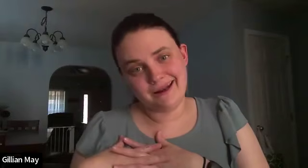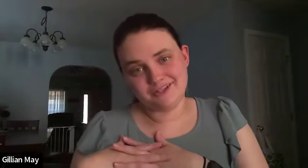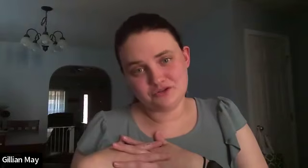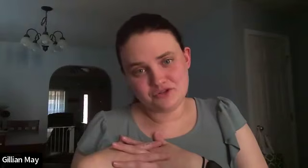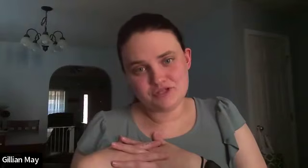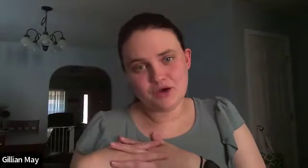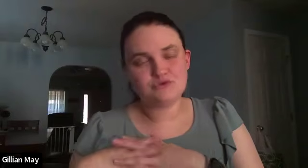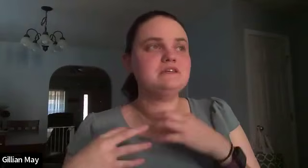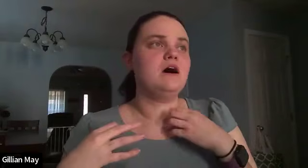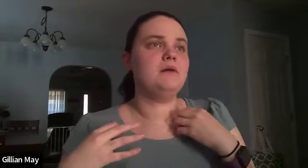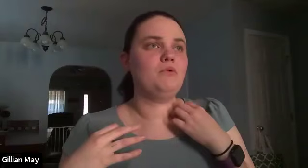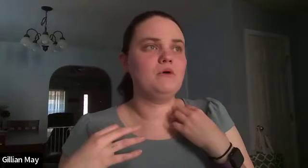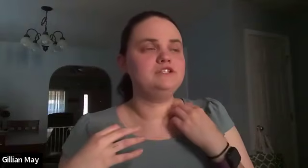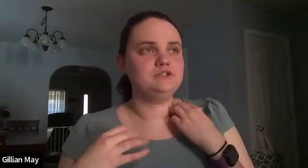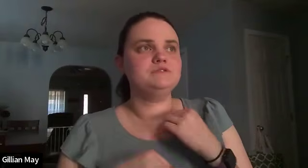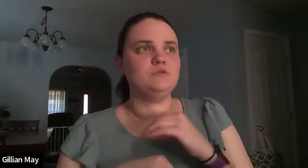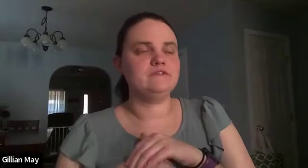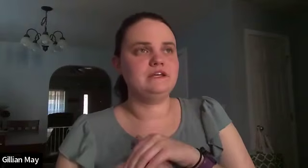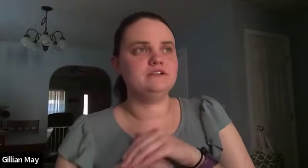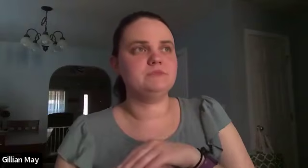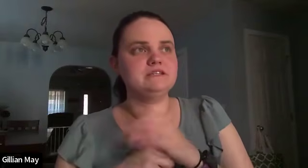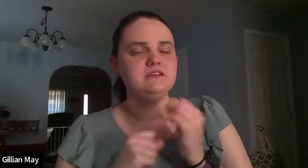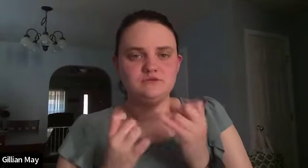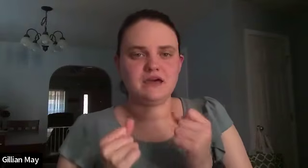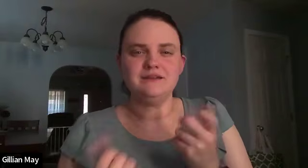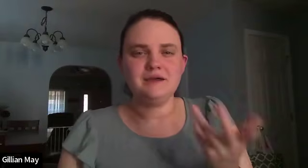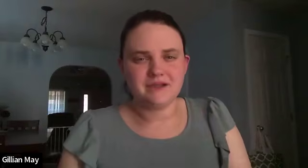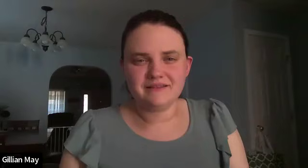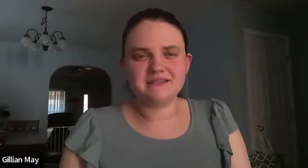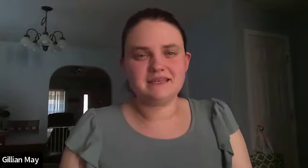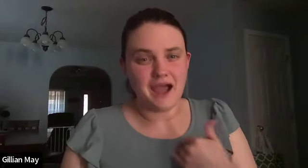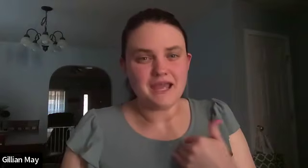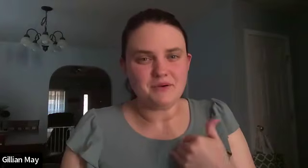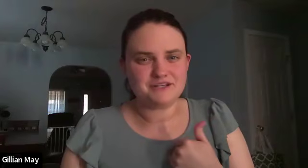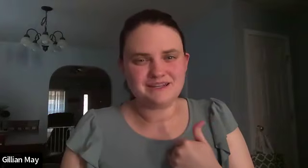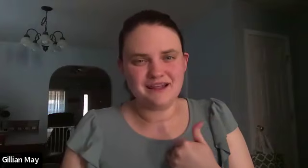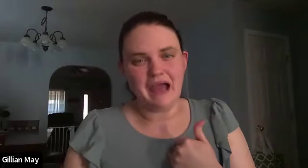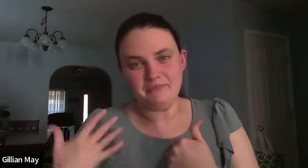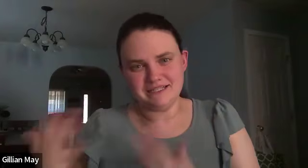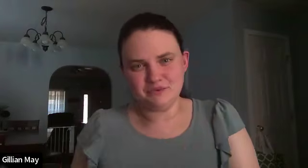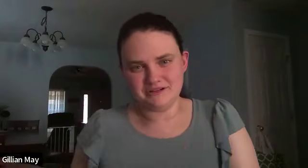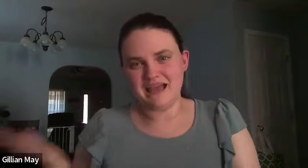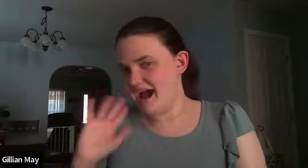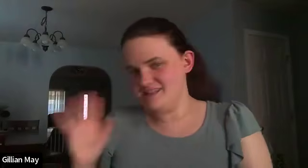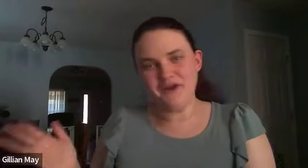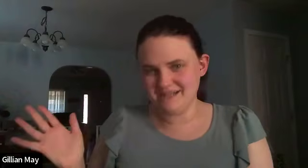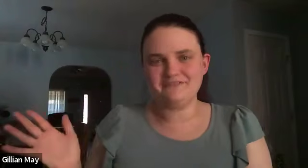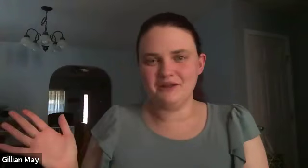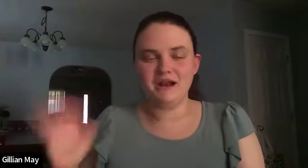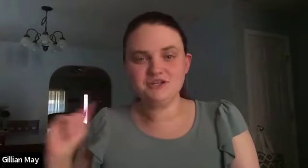I do use those more. I do use more of the English-based signs with that, mainly because like I am a person like I played sports. It's very different. When I'm